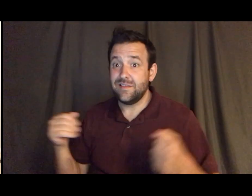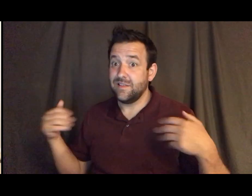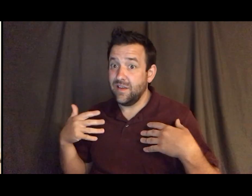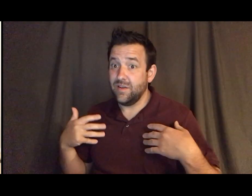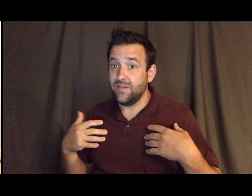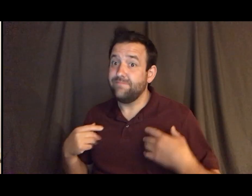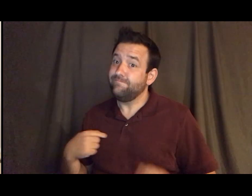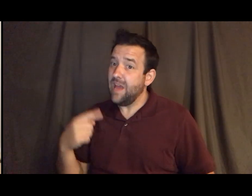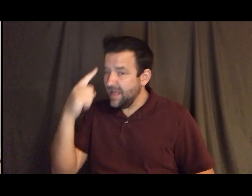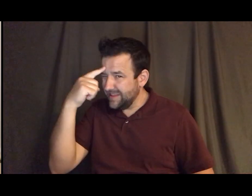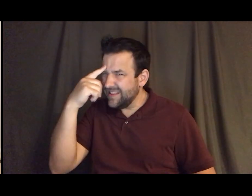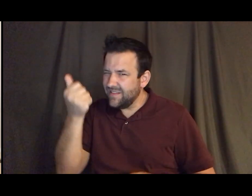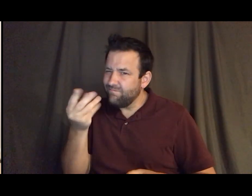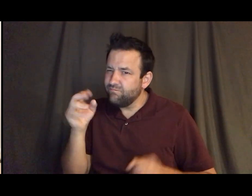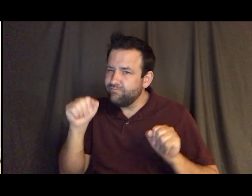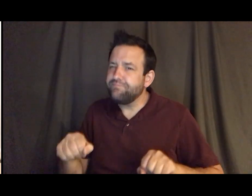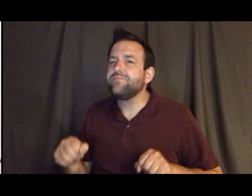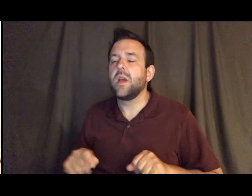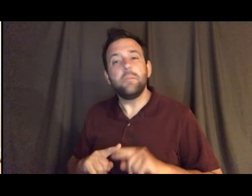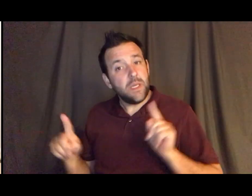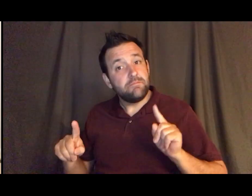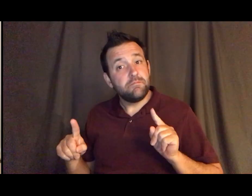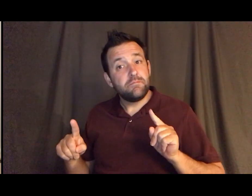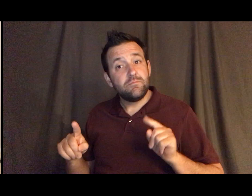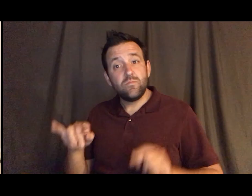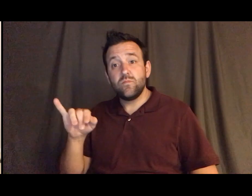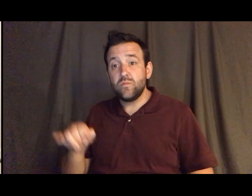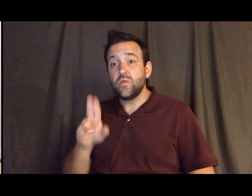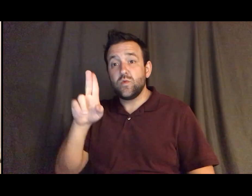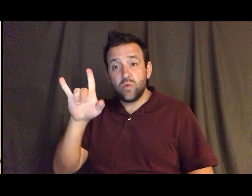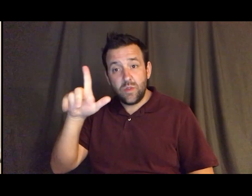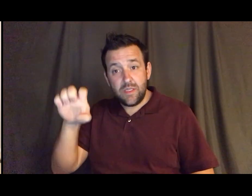But Julie's right. He is a very nice father after all.